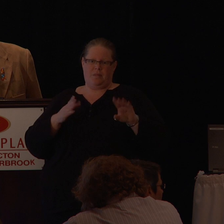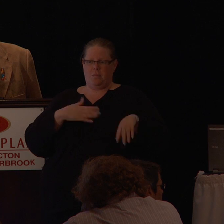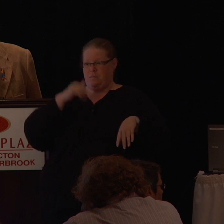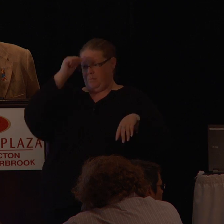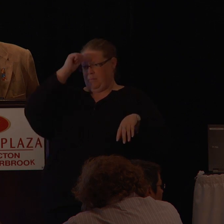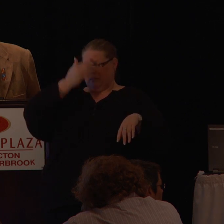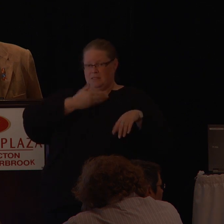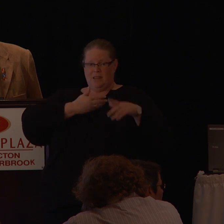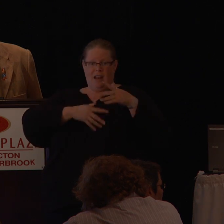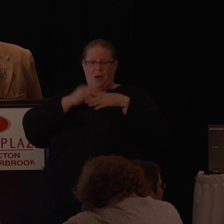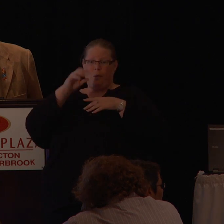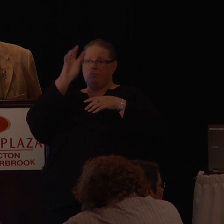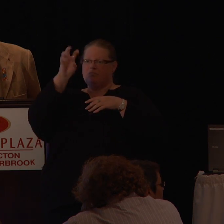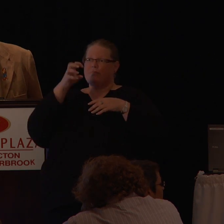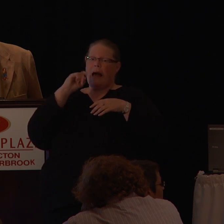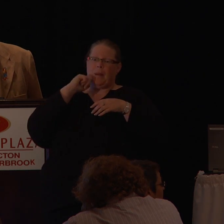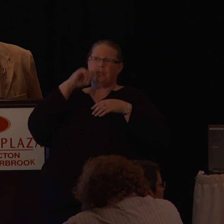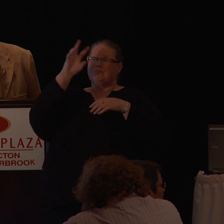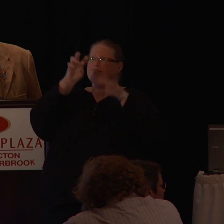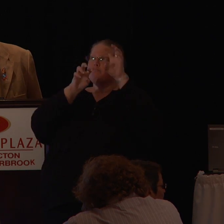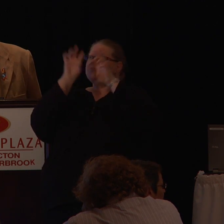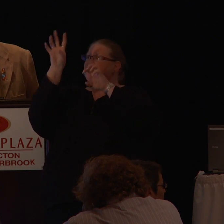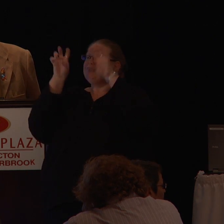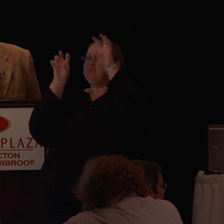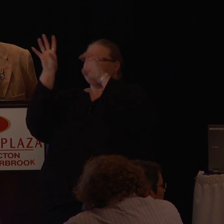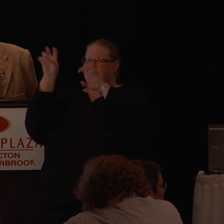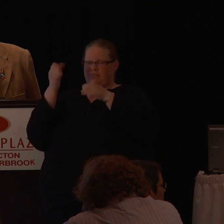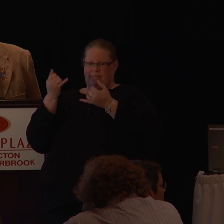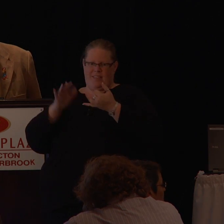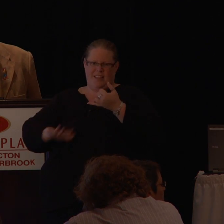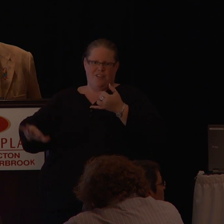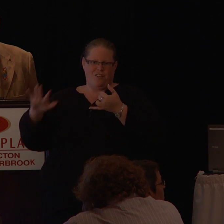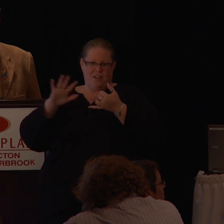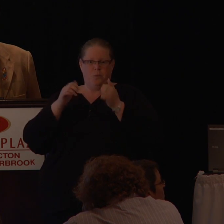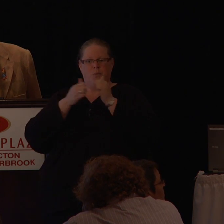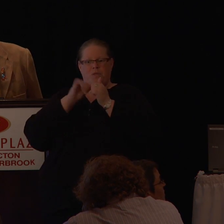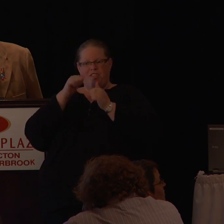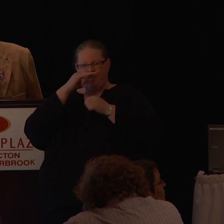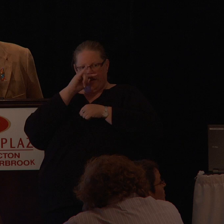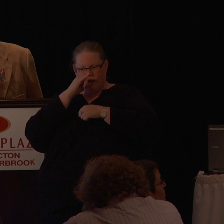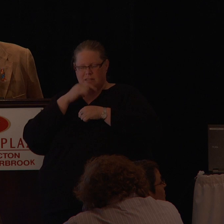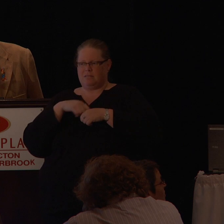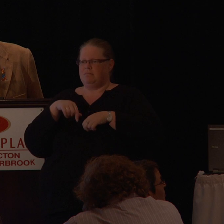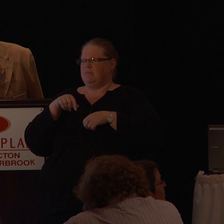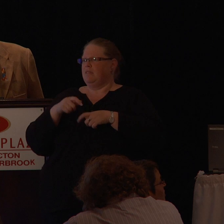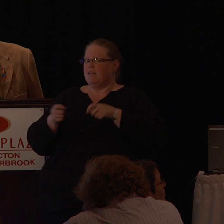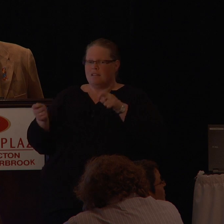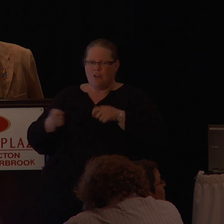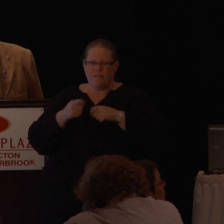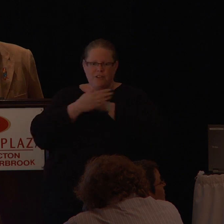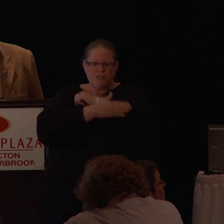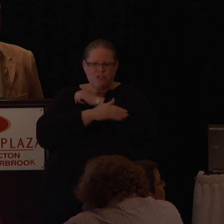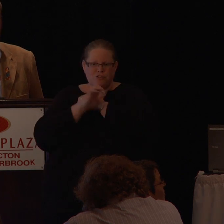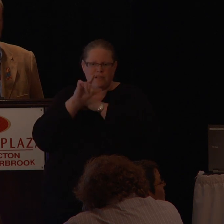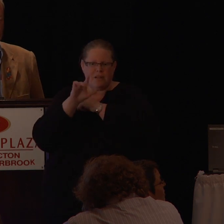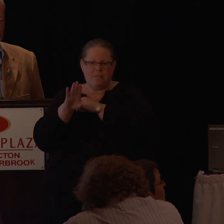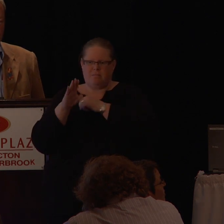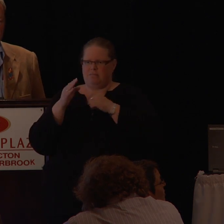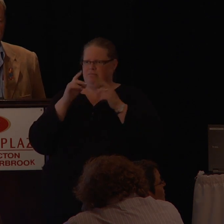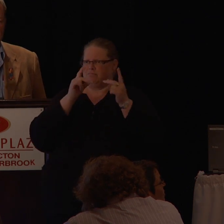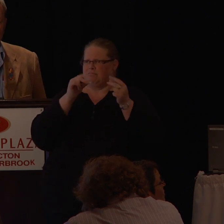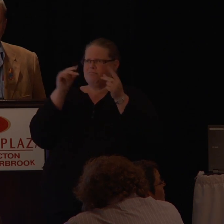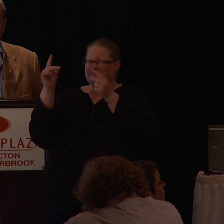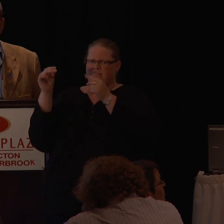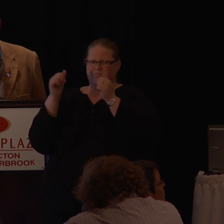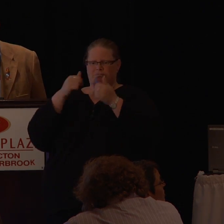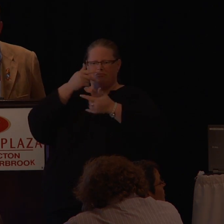picking apples with other kids in the orchards in this area. He's gone to the golf and country club. He can do all kinds of things with